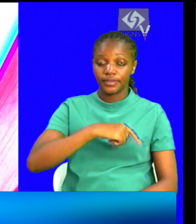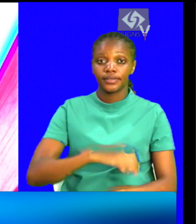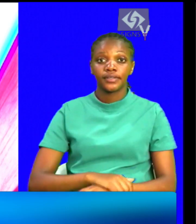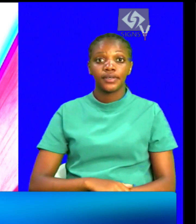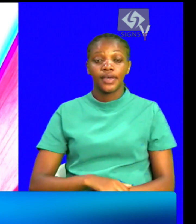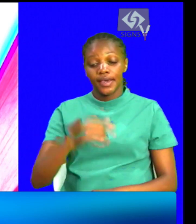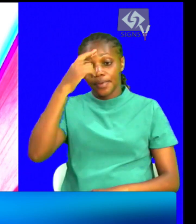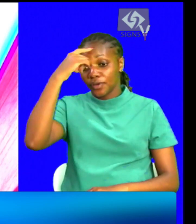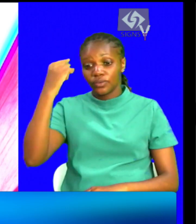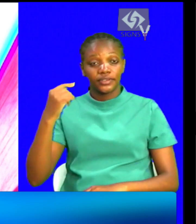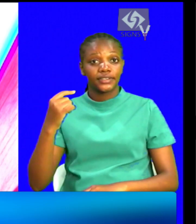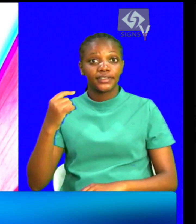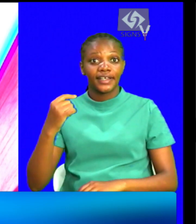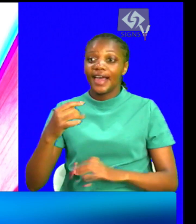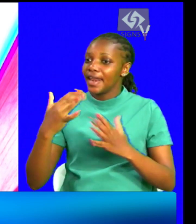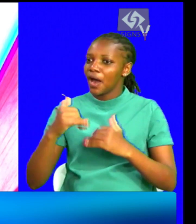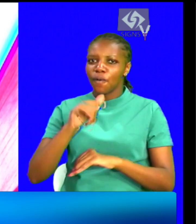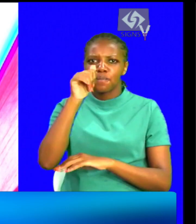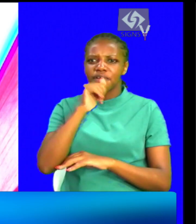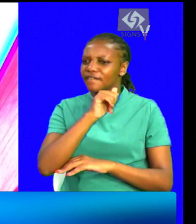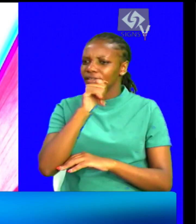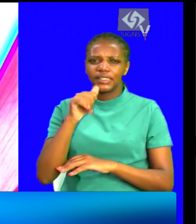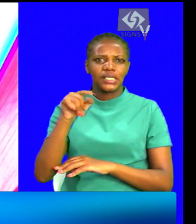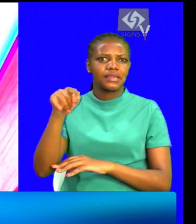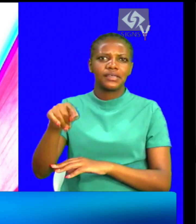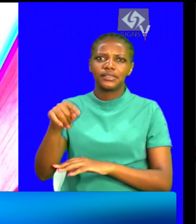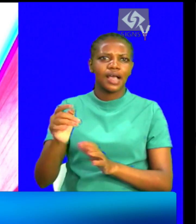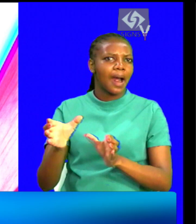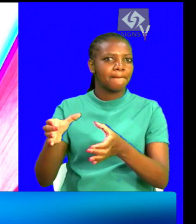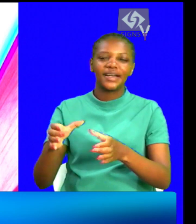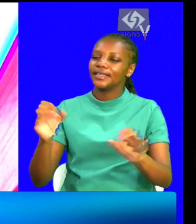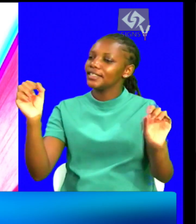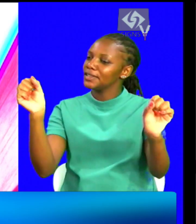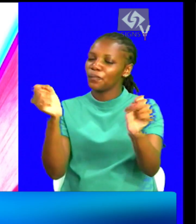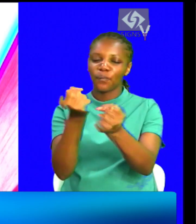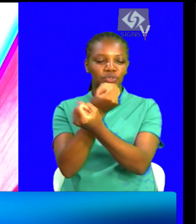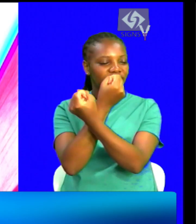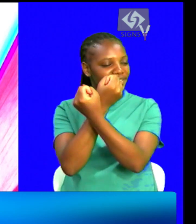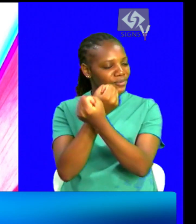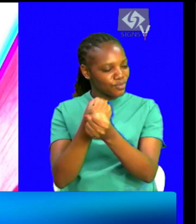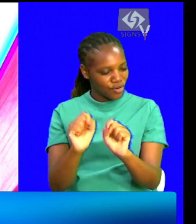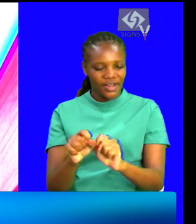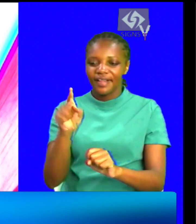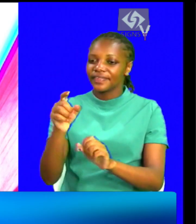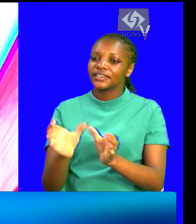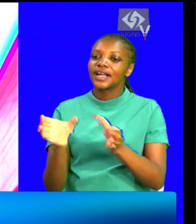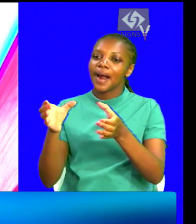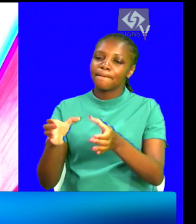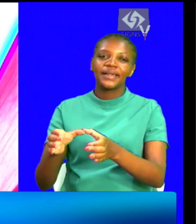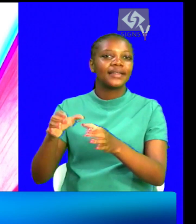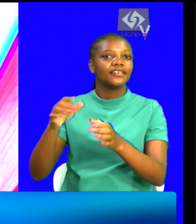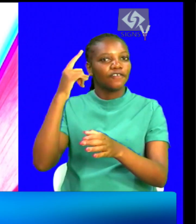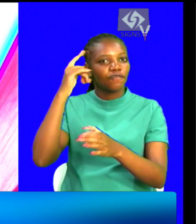macho. Ile kitu haiwezi kufanyika ni privatization. Mambo ya kuprivatize kampuni haiwezekani.